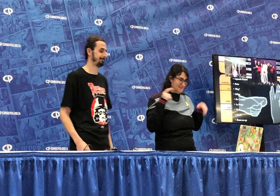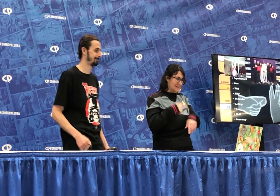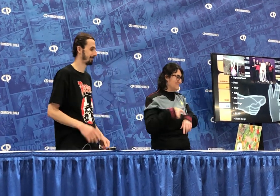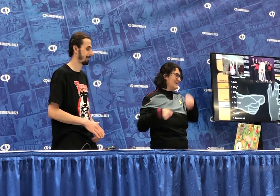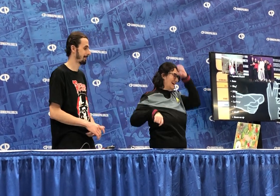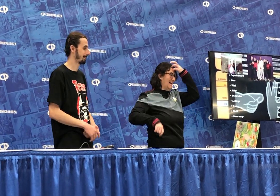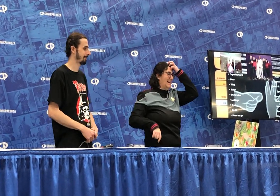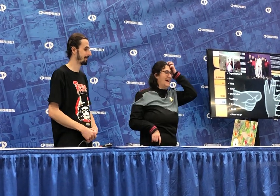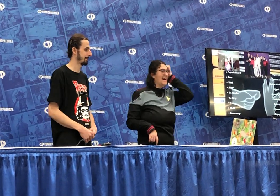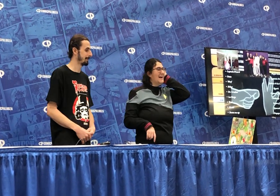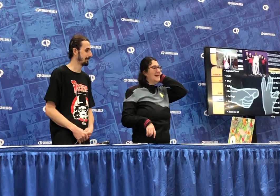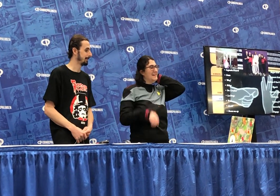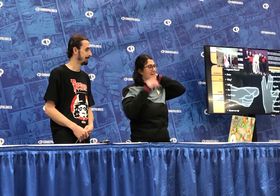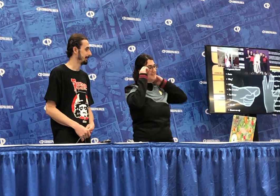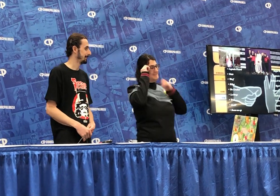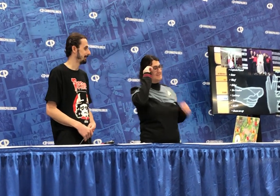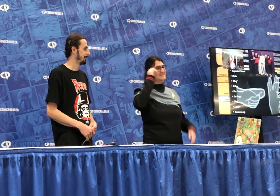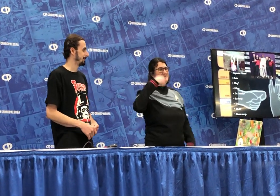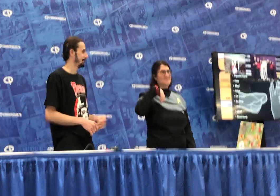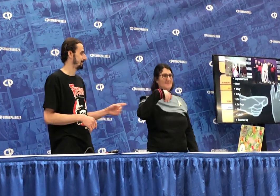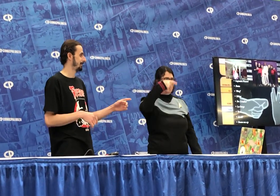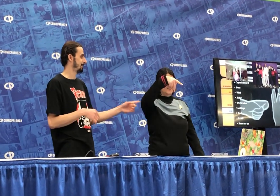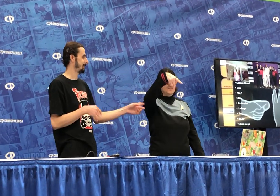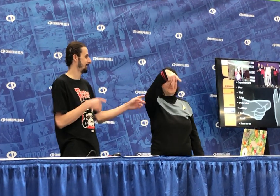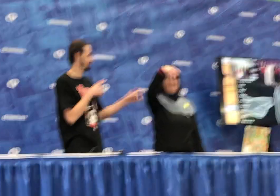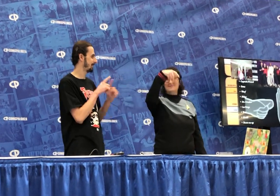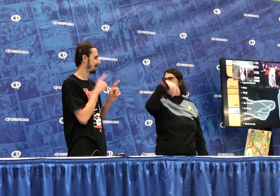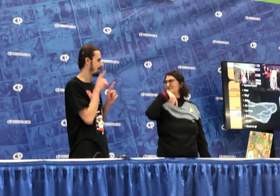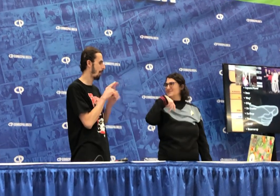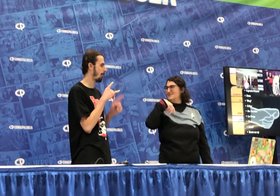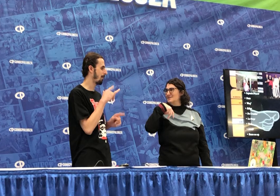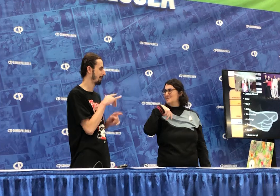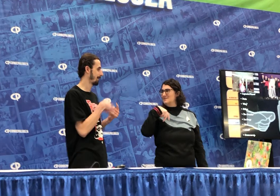All right, Star Trek. This is my favorite. Star Trek.